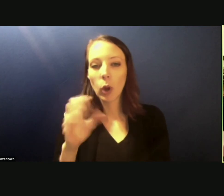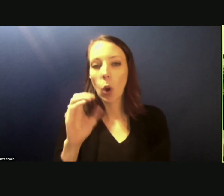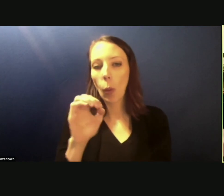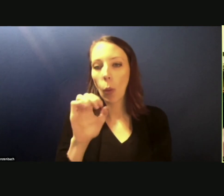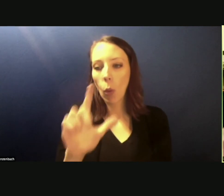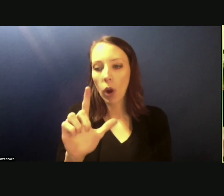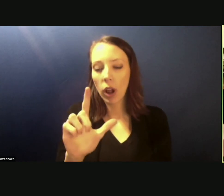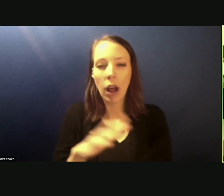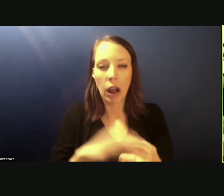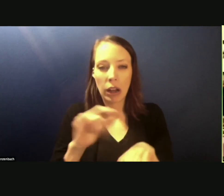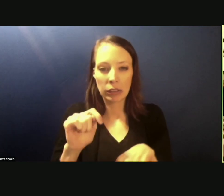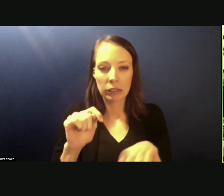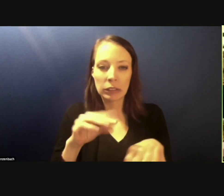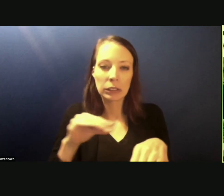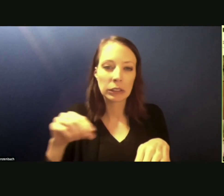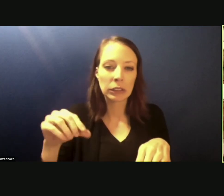nice brown, nice